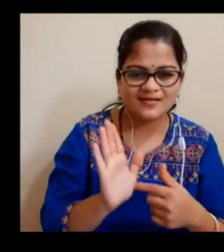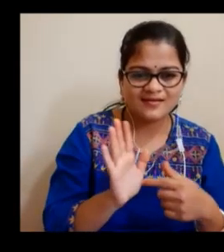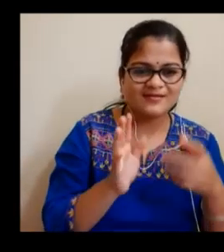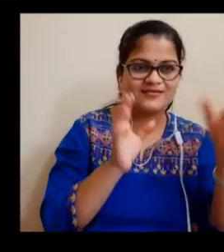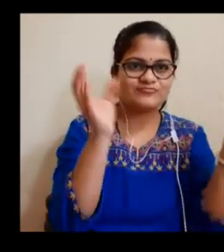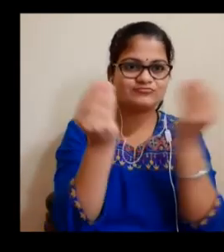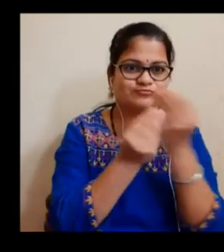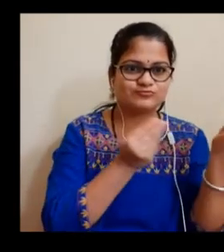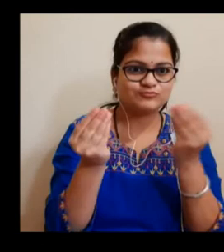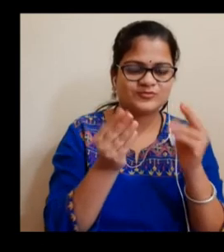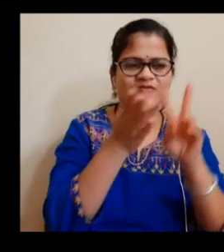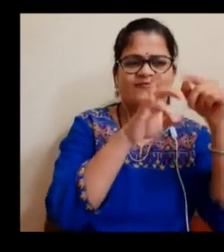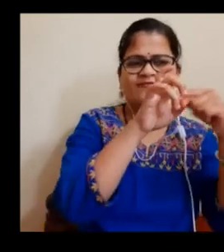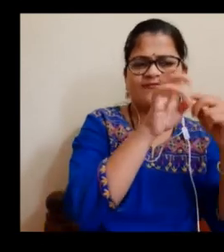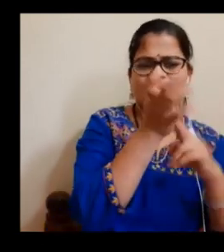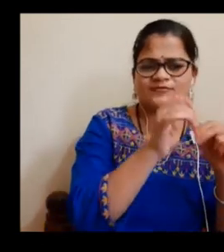Veena, are you able to see this?